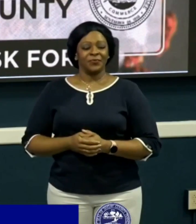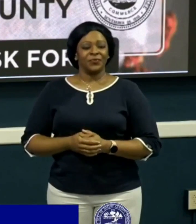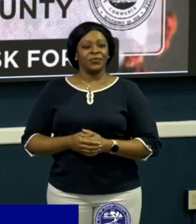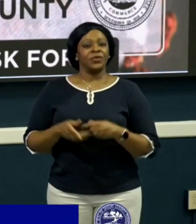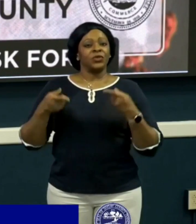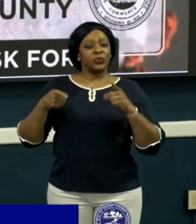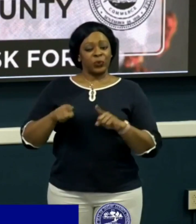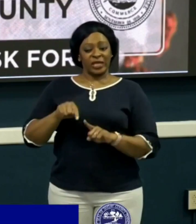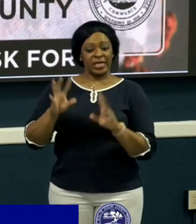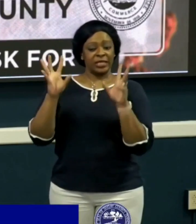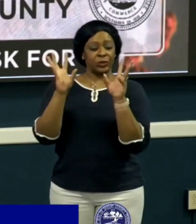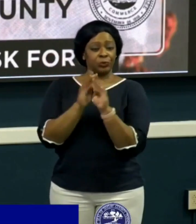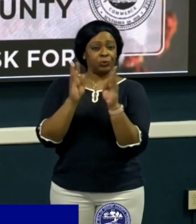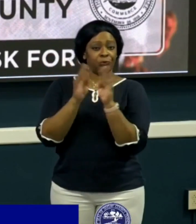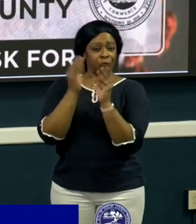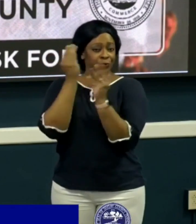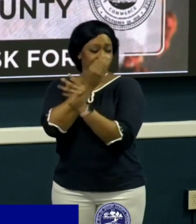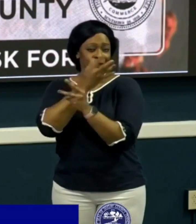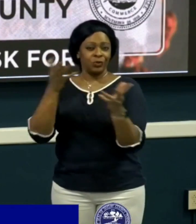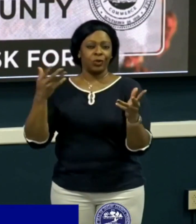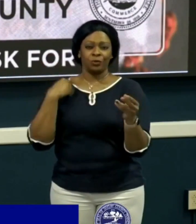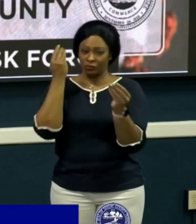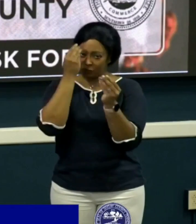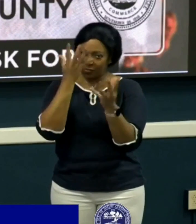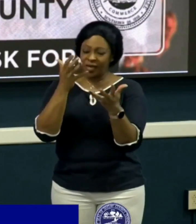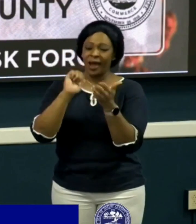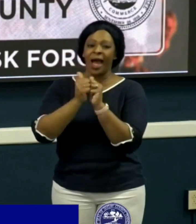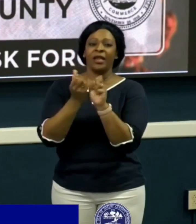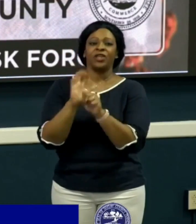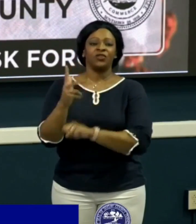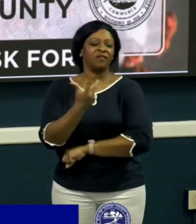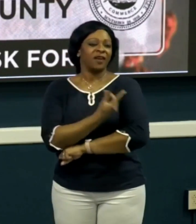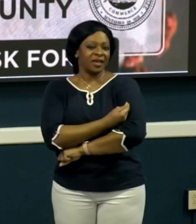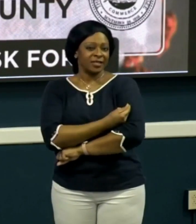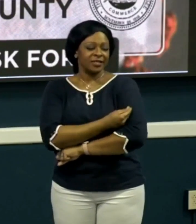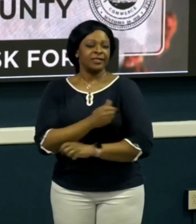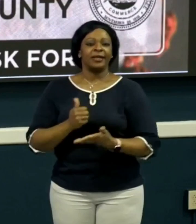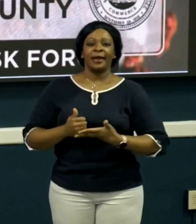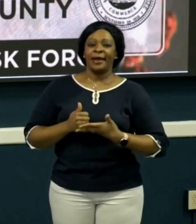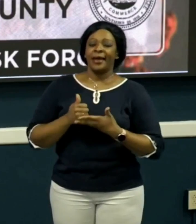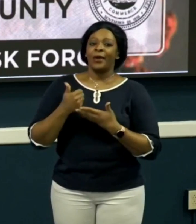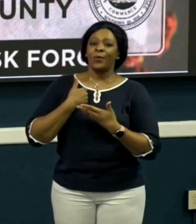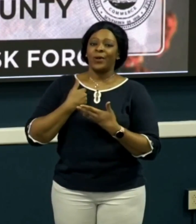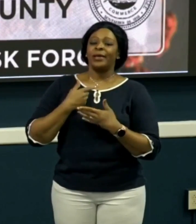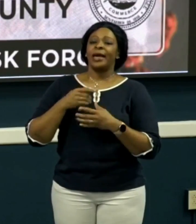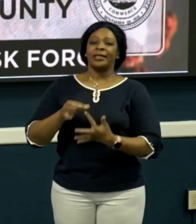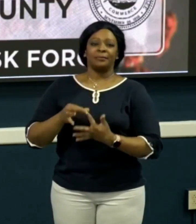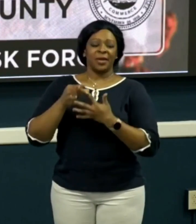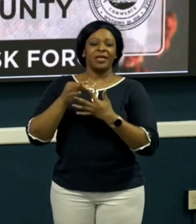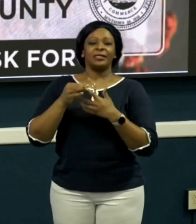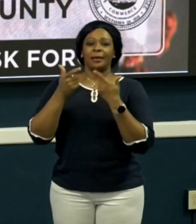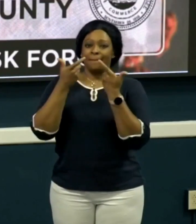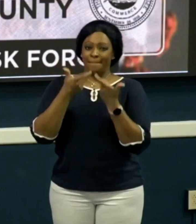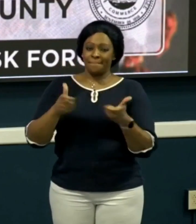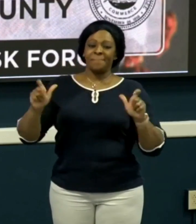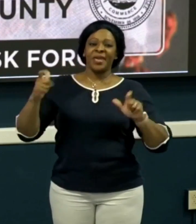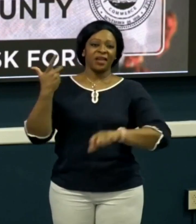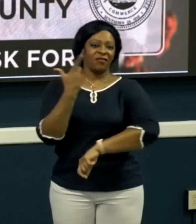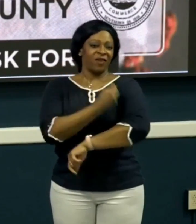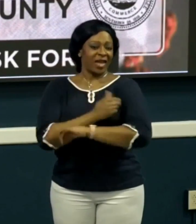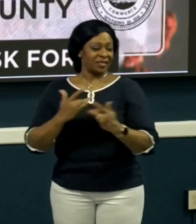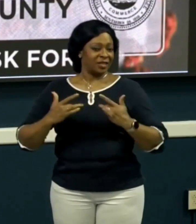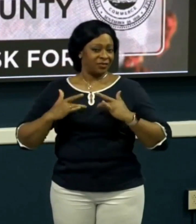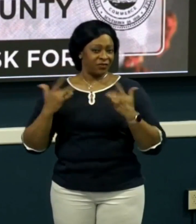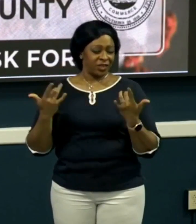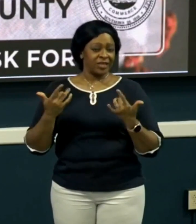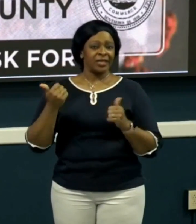During these task force briefings, we have told everybody about how to get vaccinated. We held special mass vaccination events. Now,